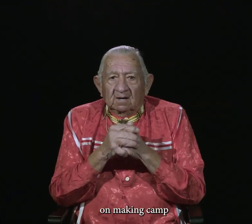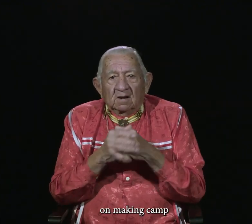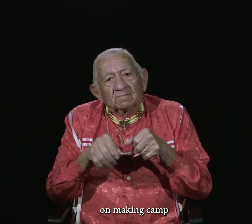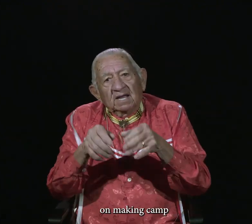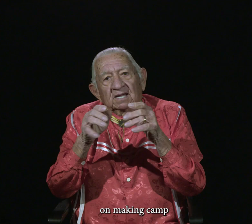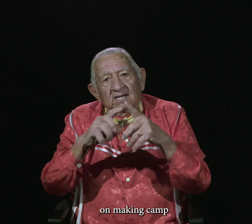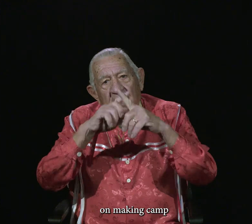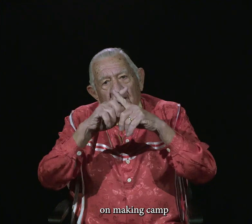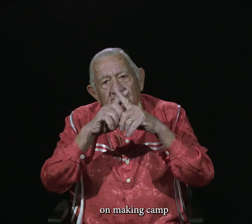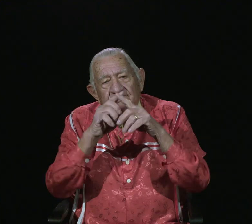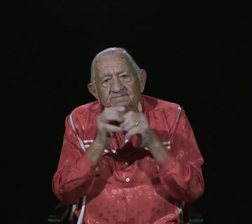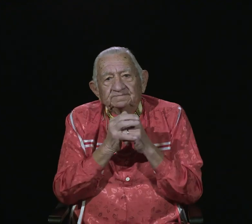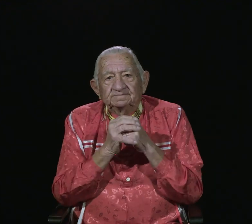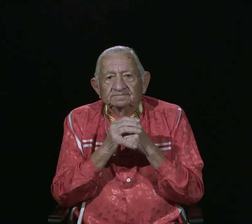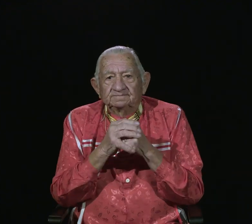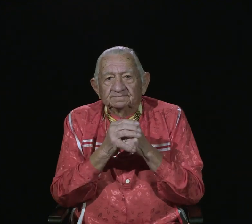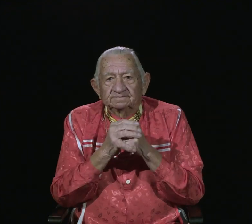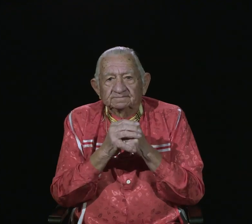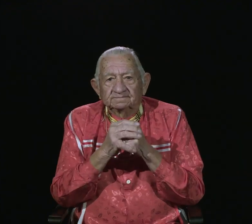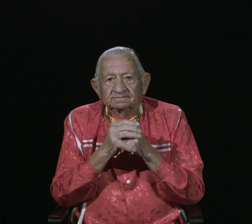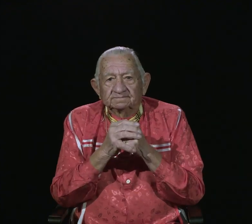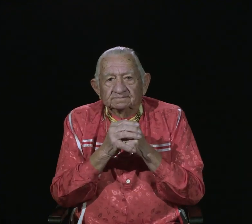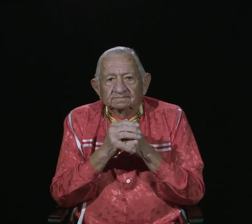on making camp,